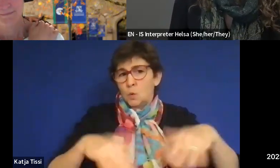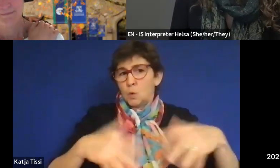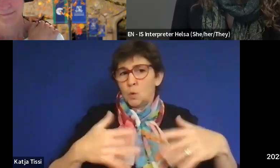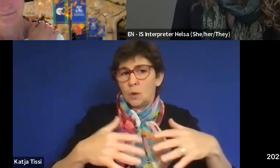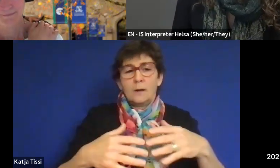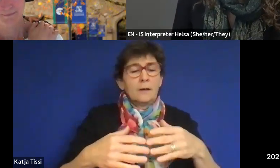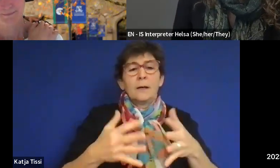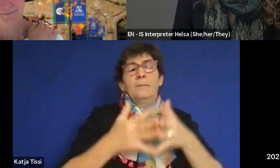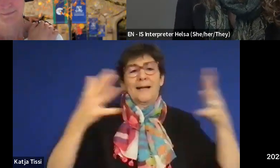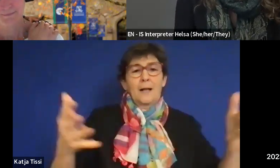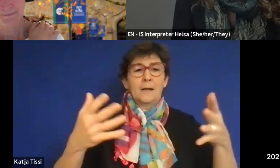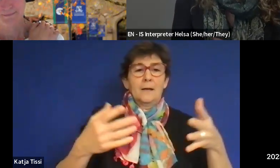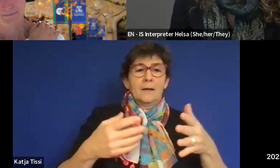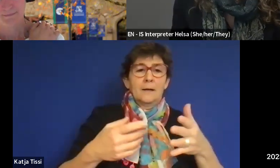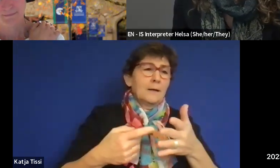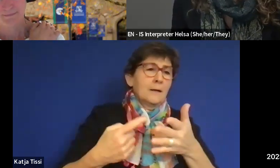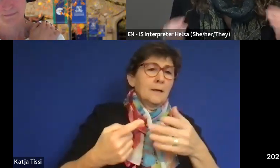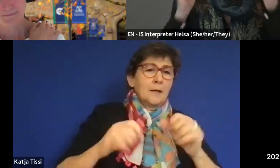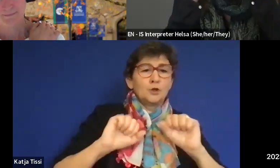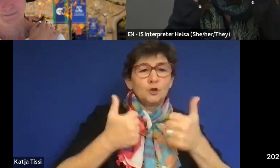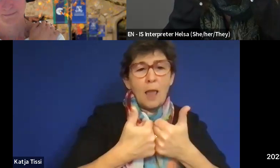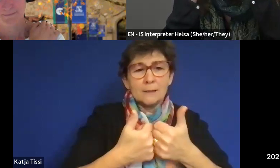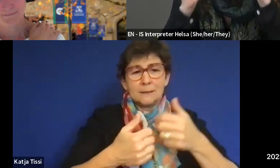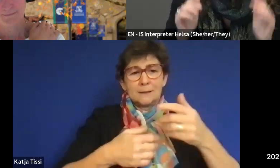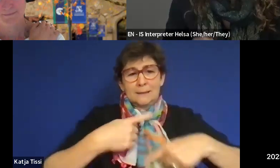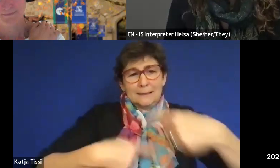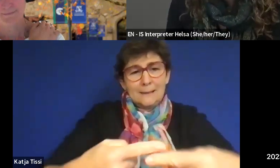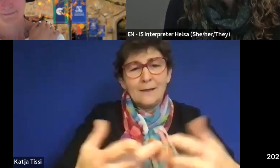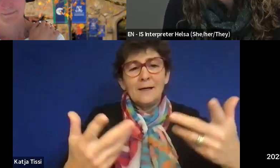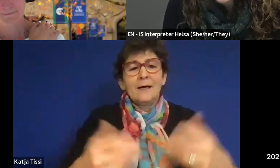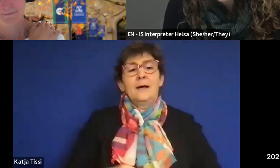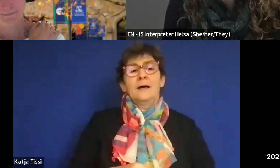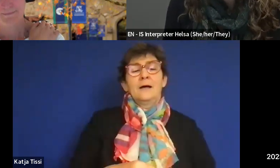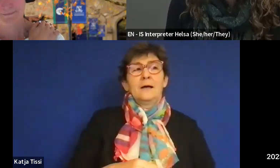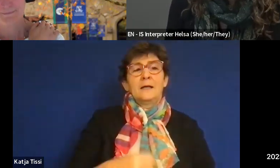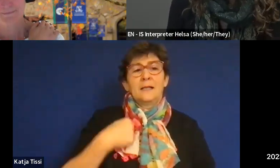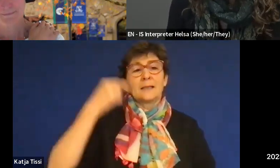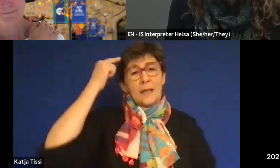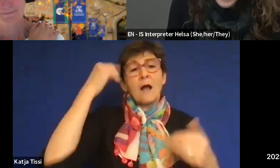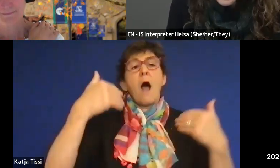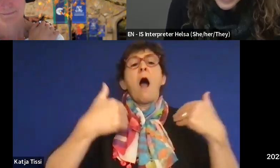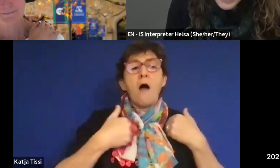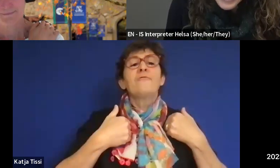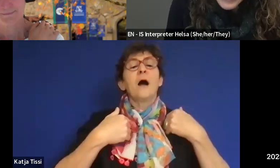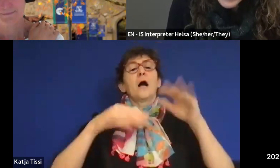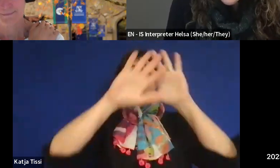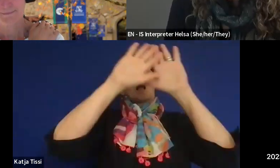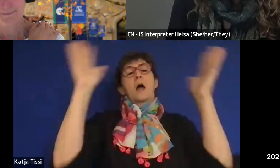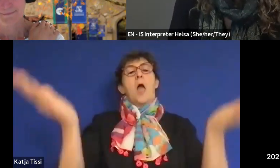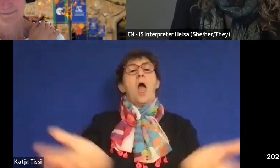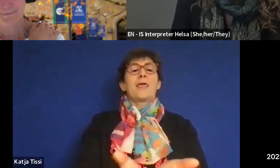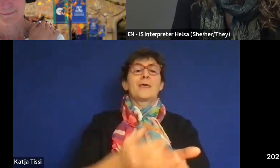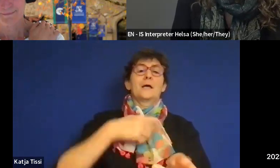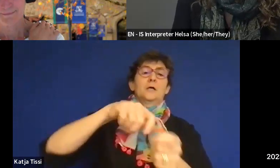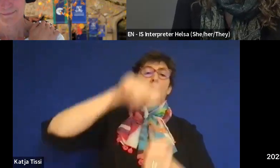then we will have these markers for what it is to be fluent in this way. But it's very challenging work to do.